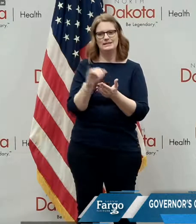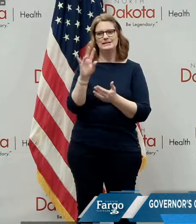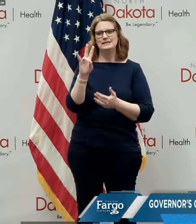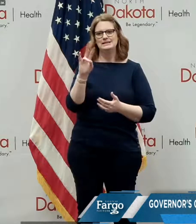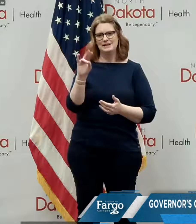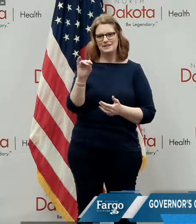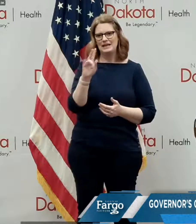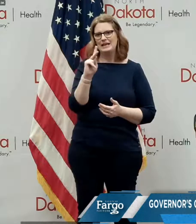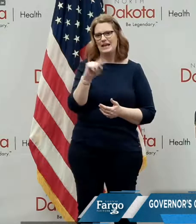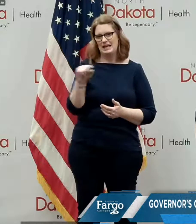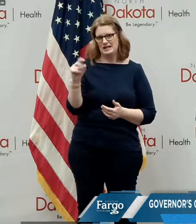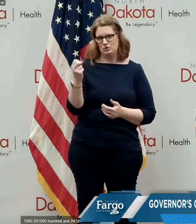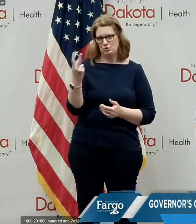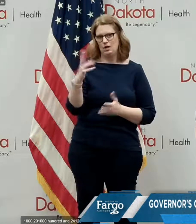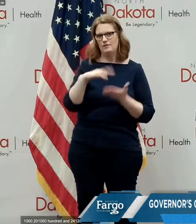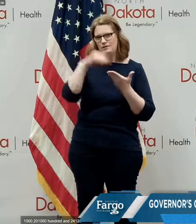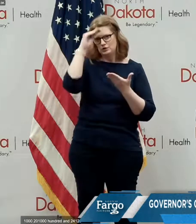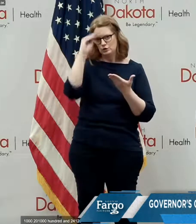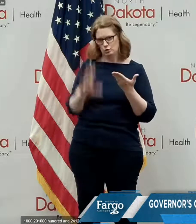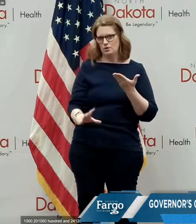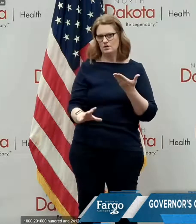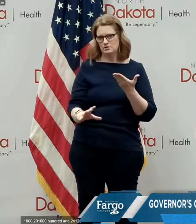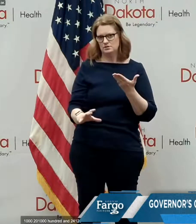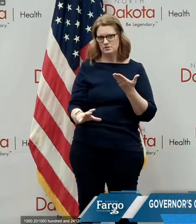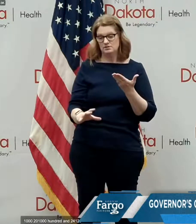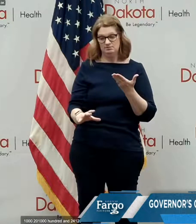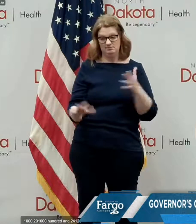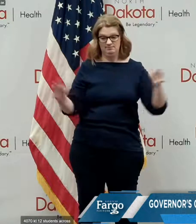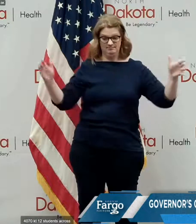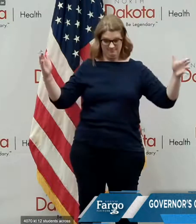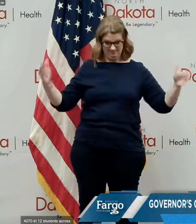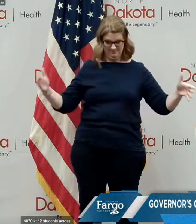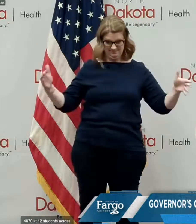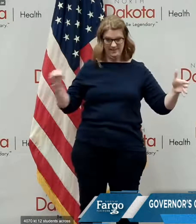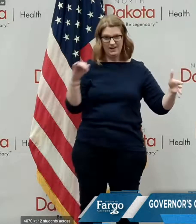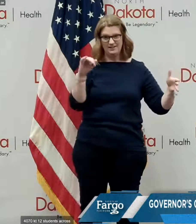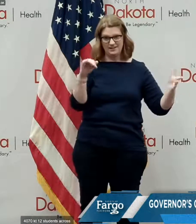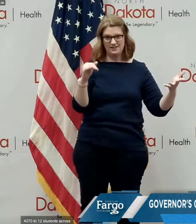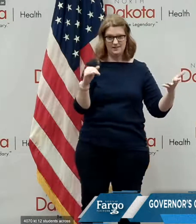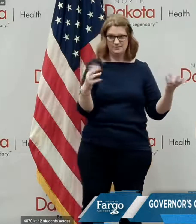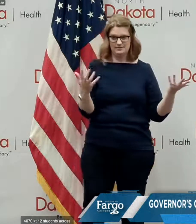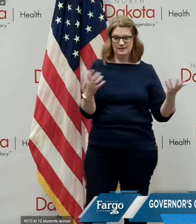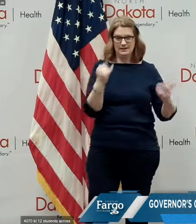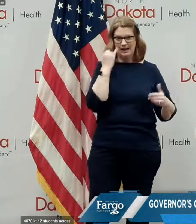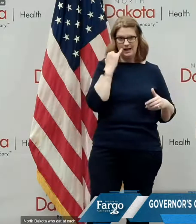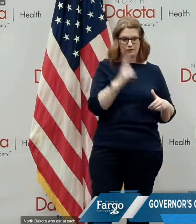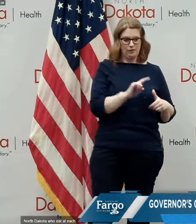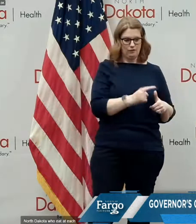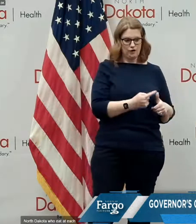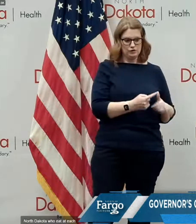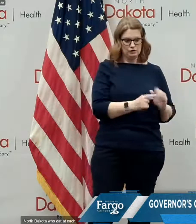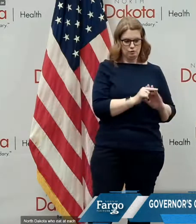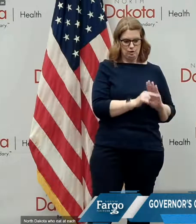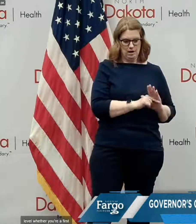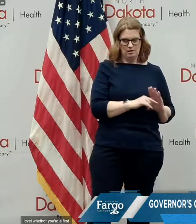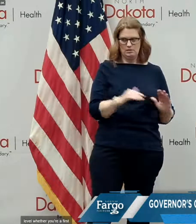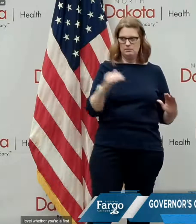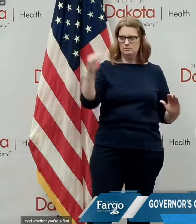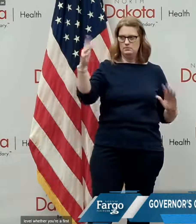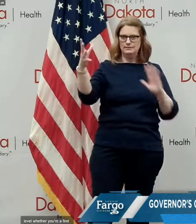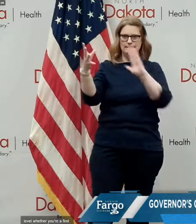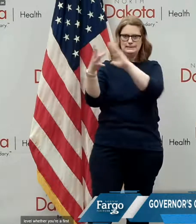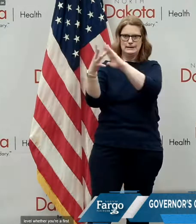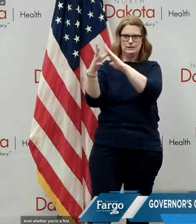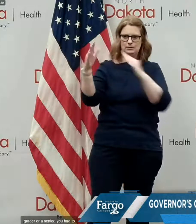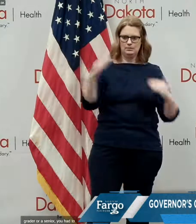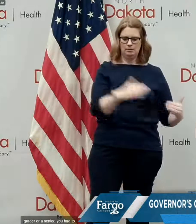124,070 K-12 students across North Dakota who at each level, whether you're a first grader or a senior, you had to work through change